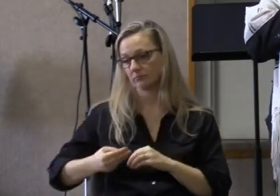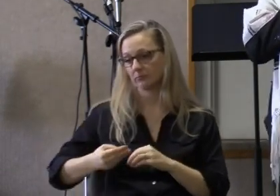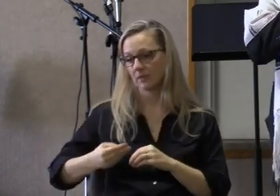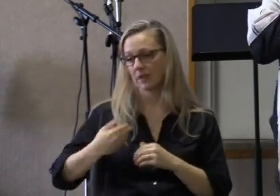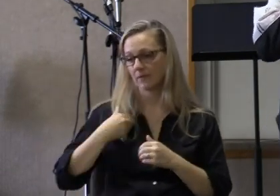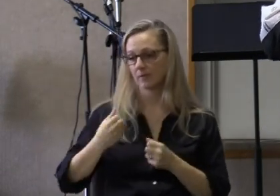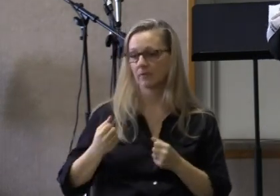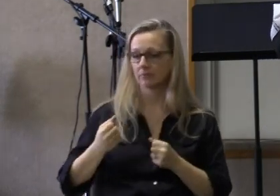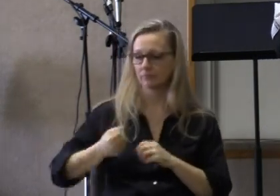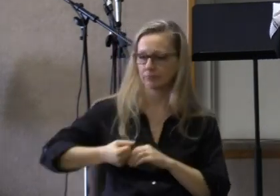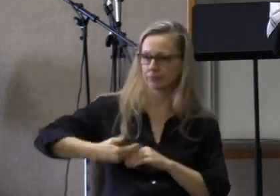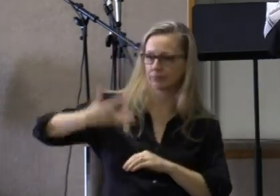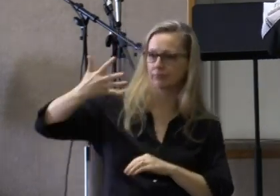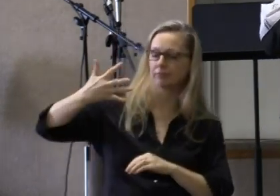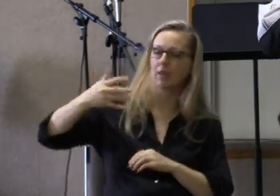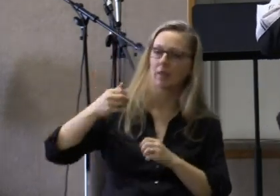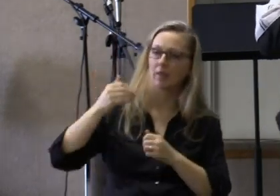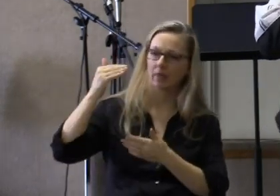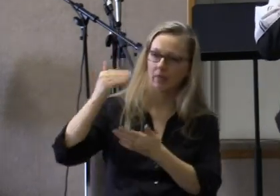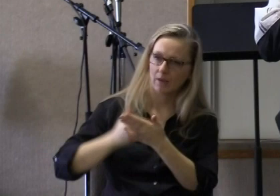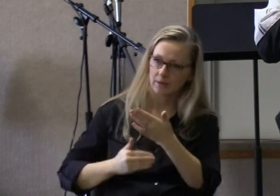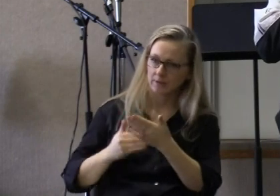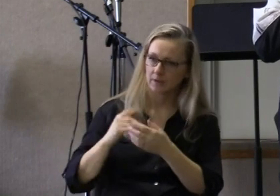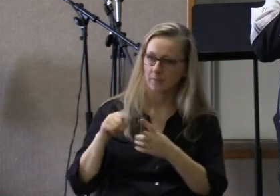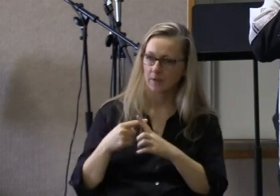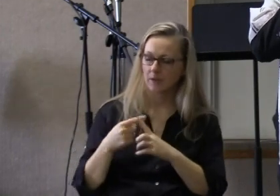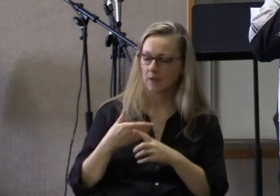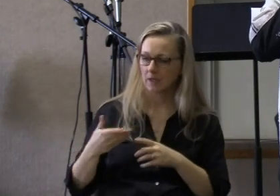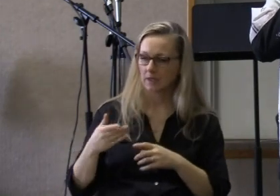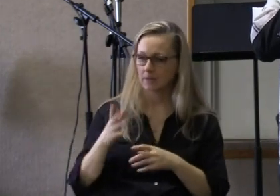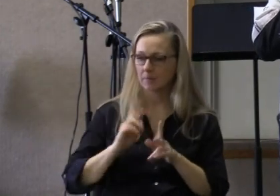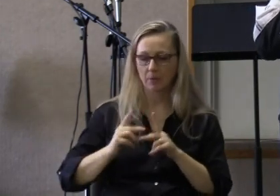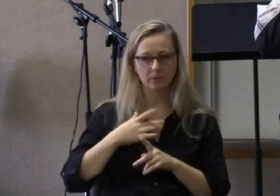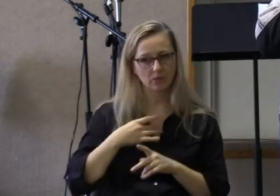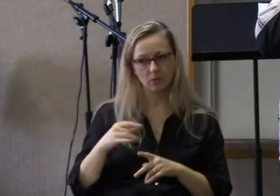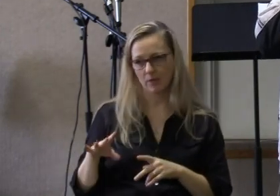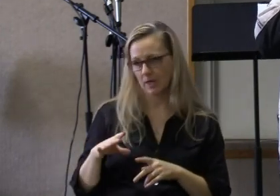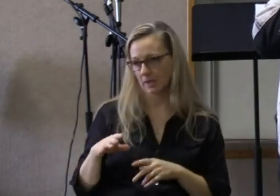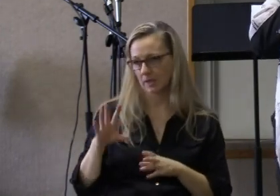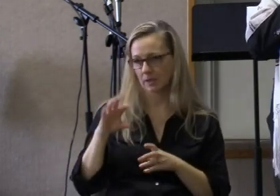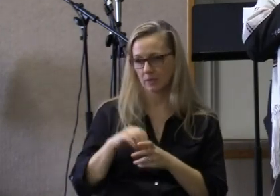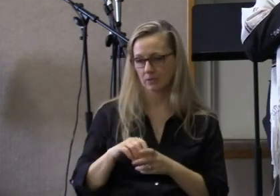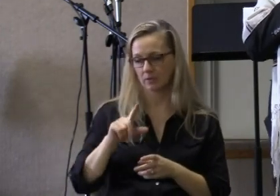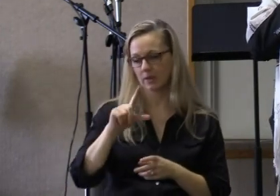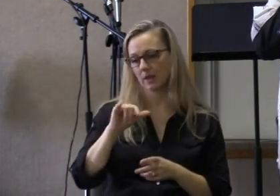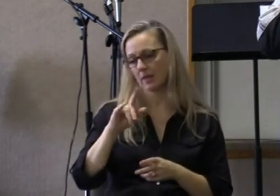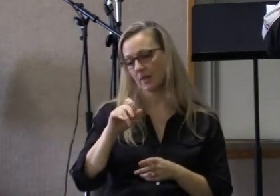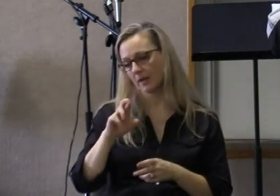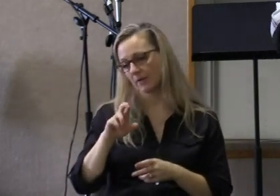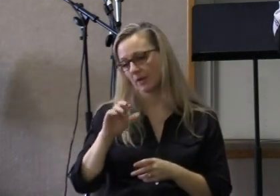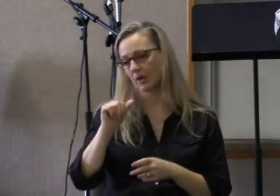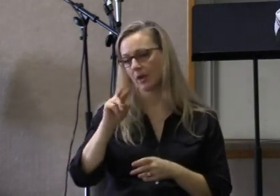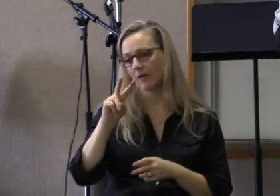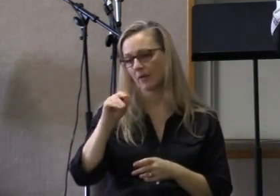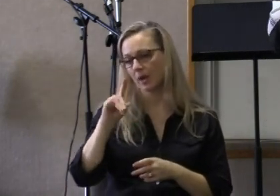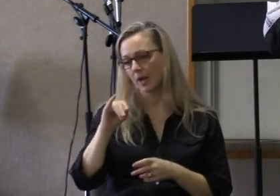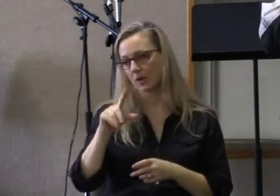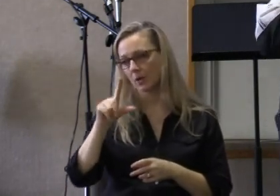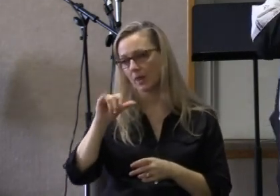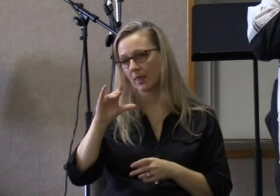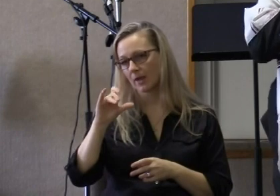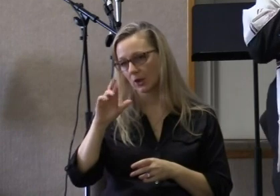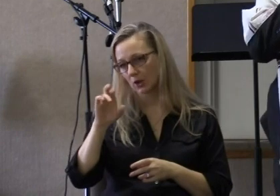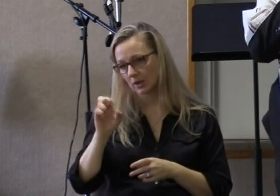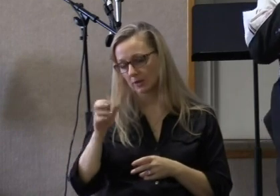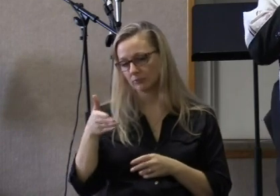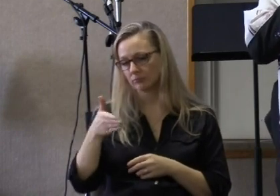people dislike, including liver, kale, okra, spinach, raw onions, beetroot, turnips, avocado, licorice,